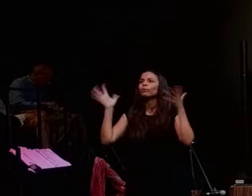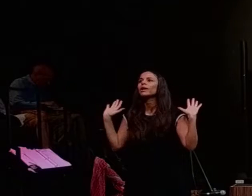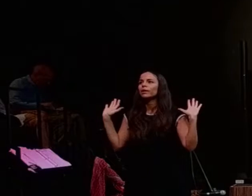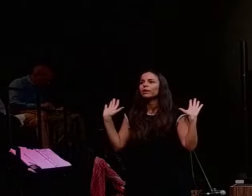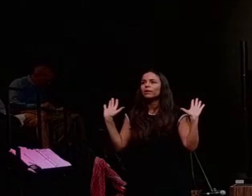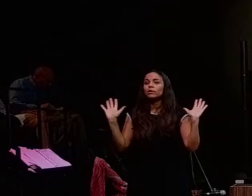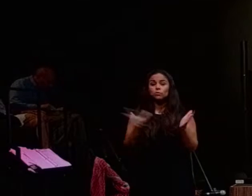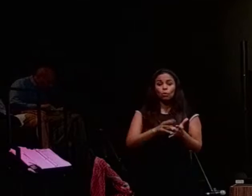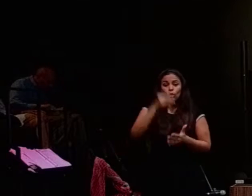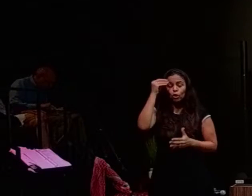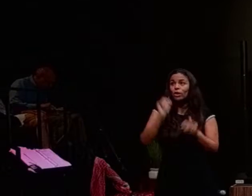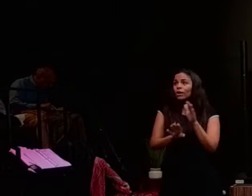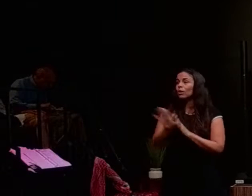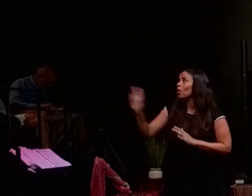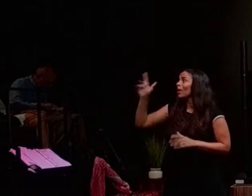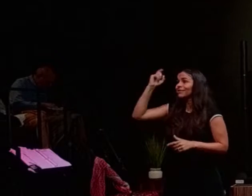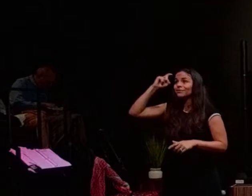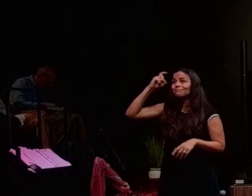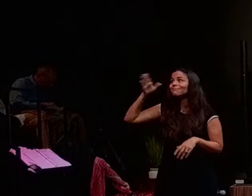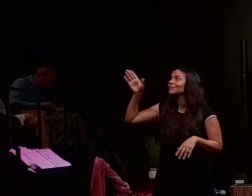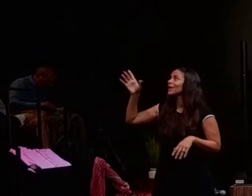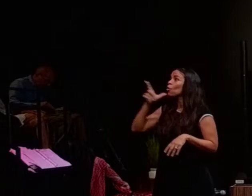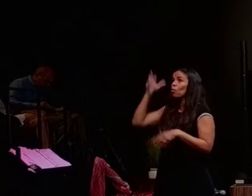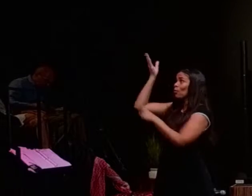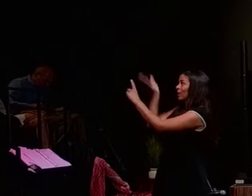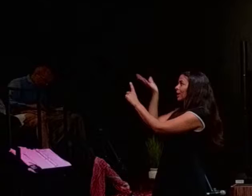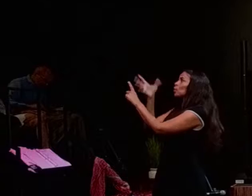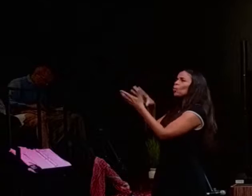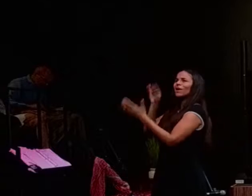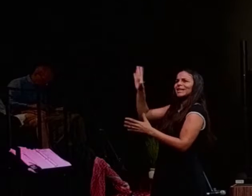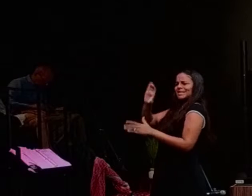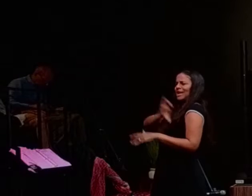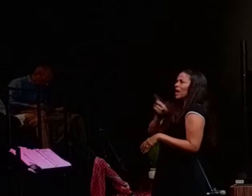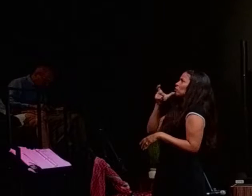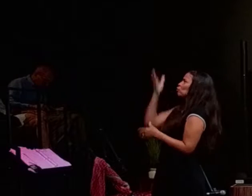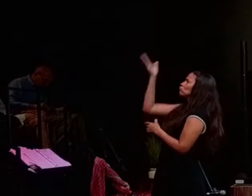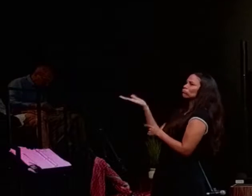we learn and grow in our knowledge of God and who he really is, we learn a few things about his character.